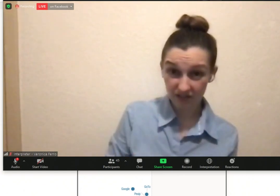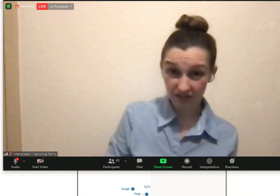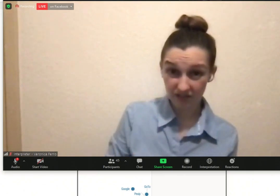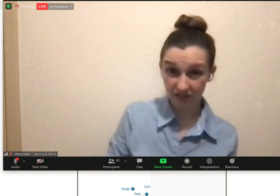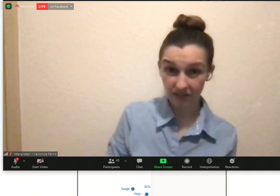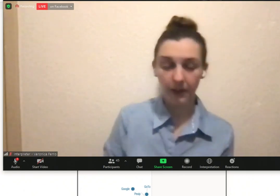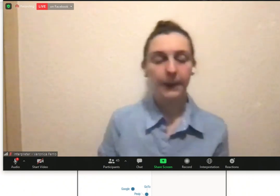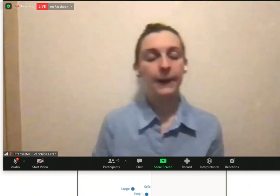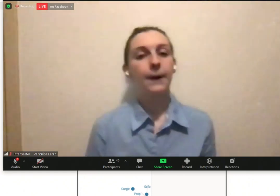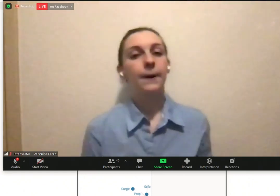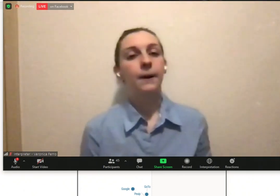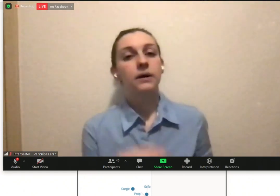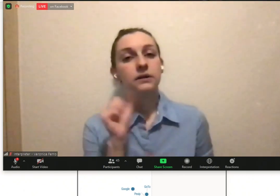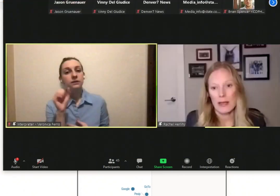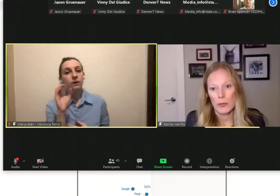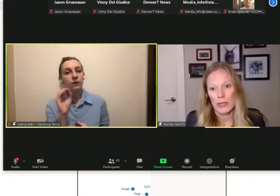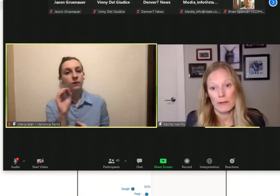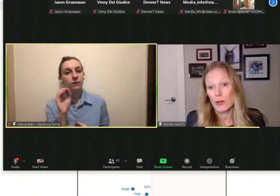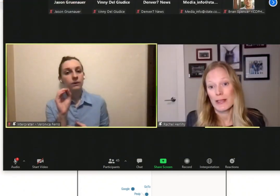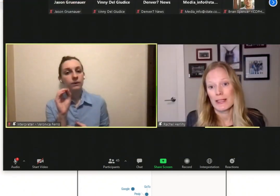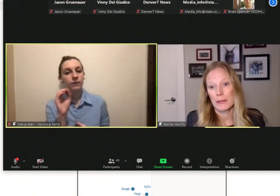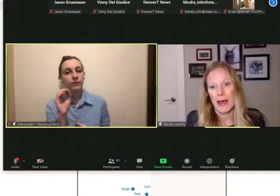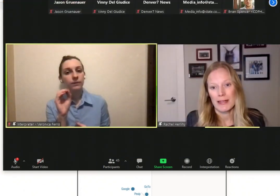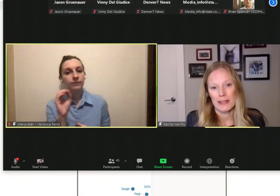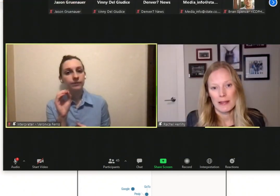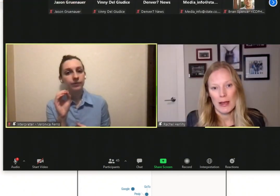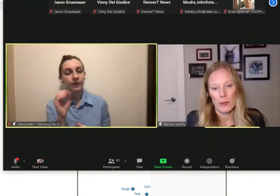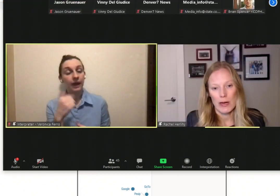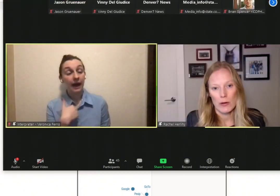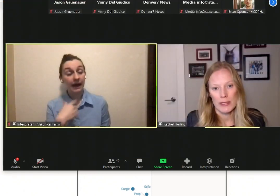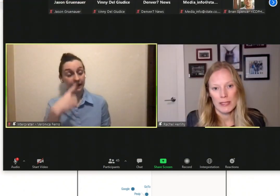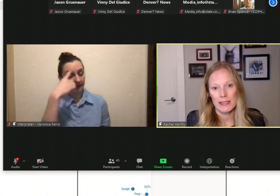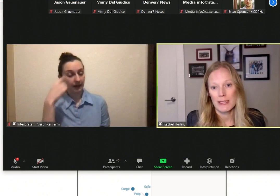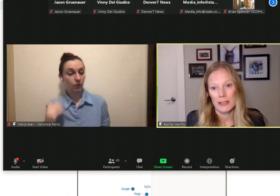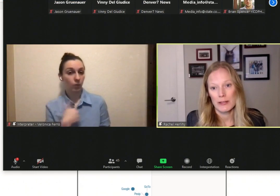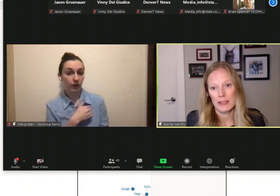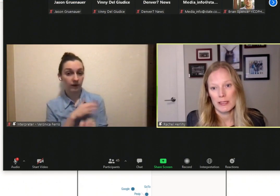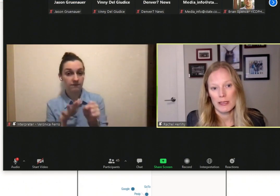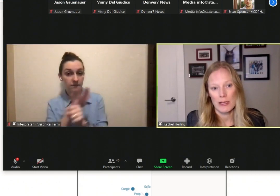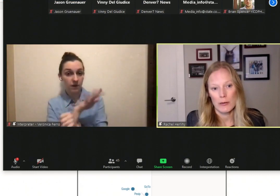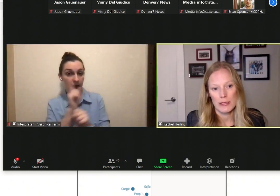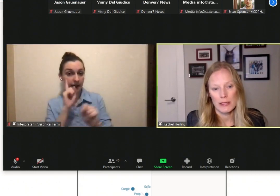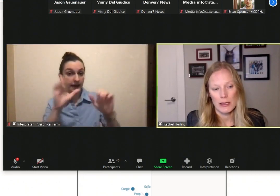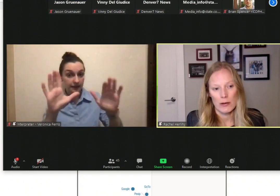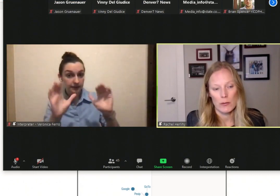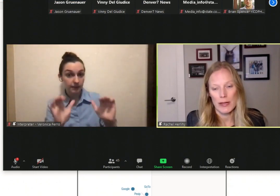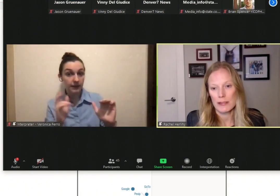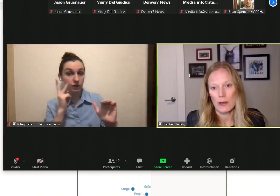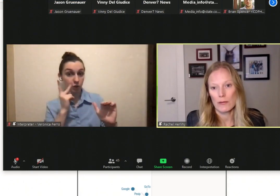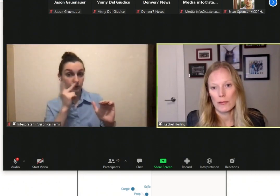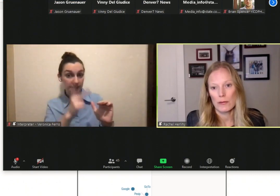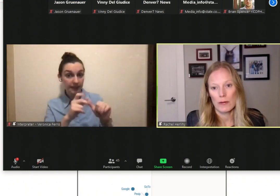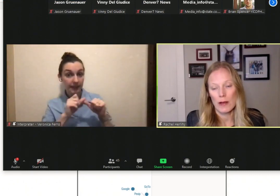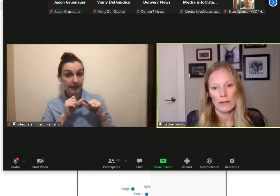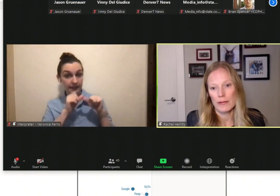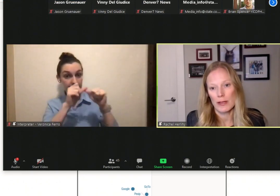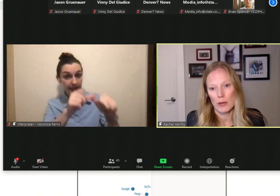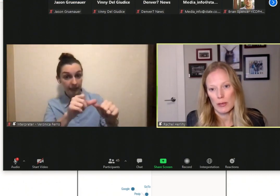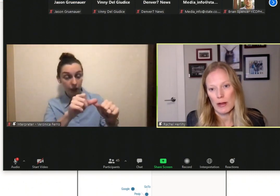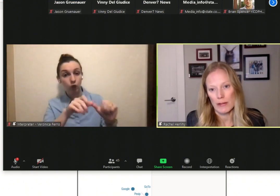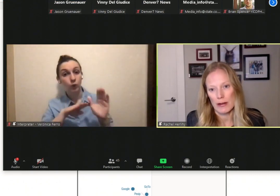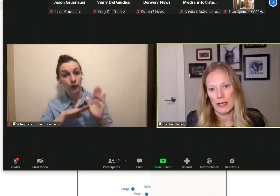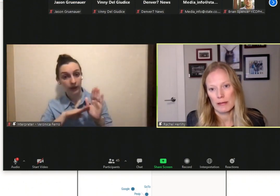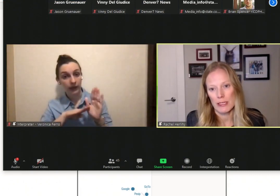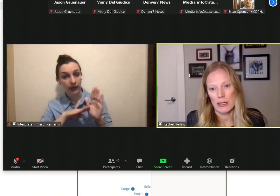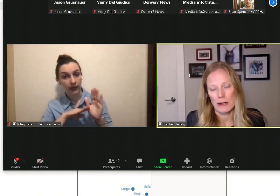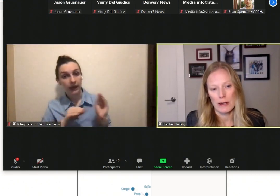Yes, so I would say that we fully expect that we are going to continue to see increasing rates of the